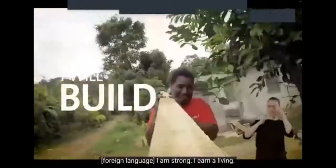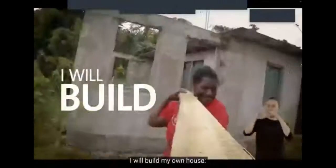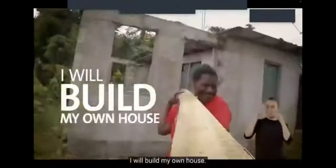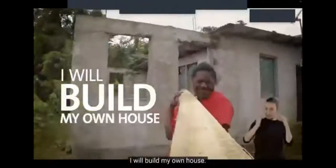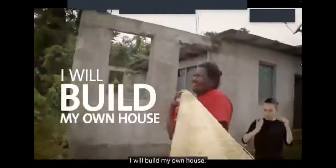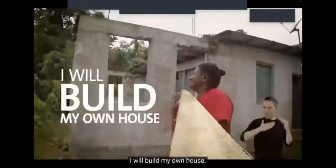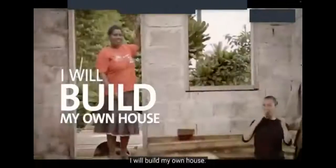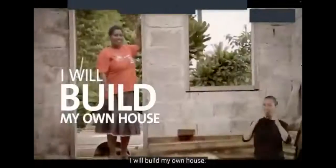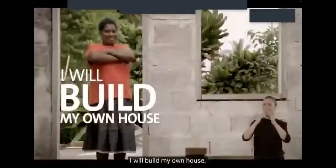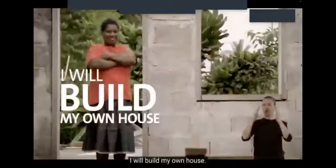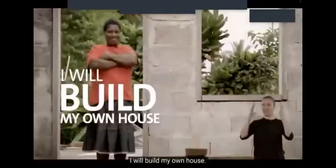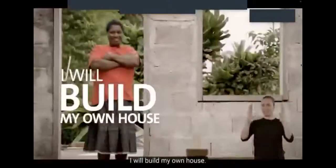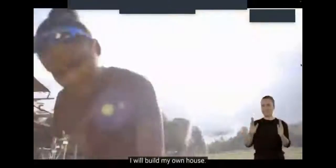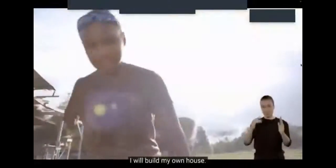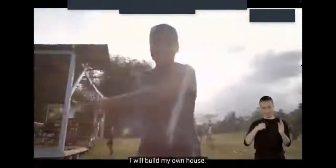One